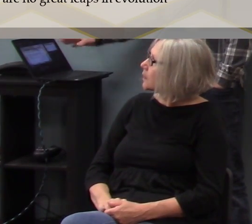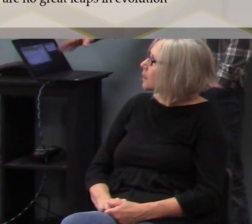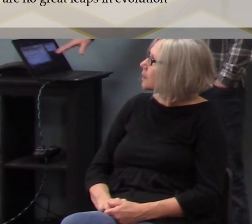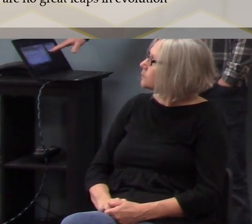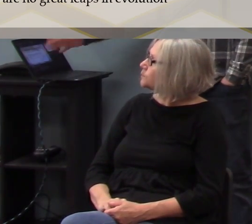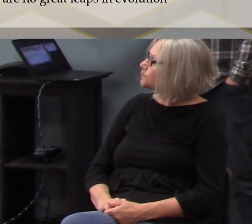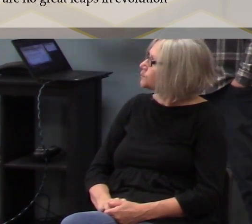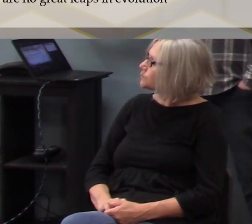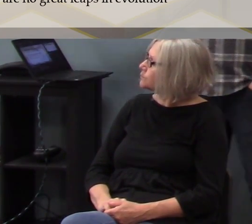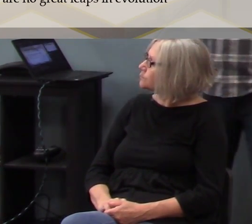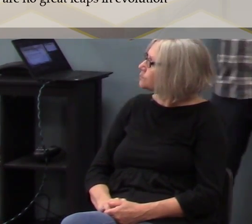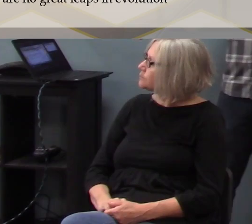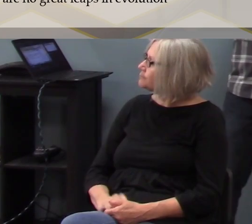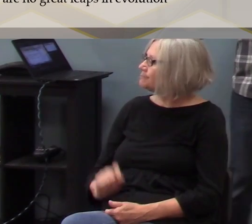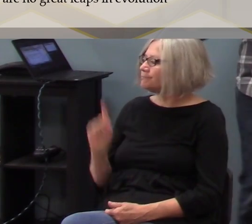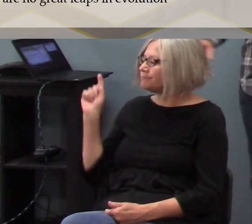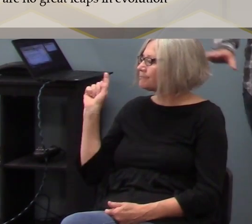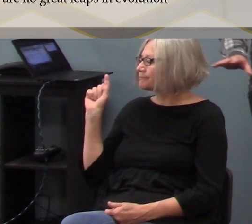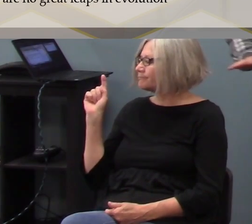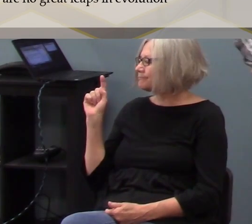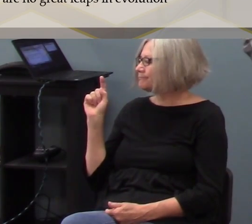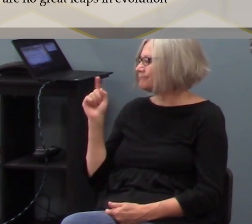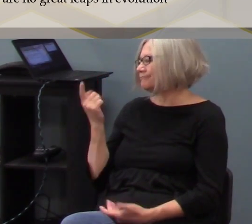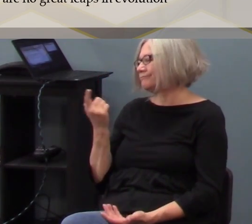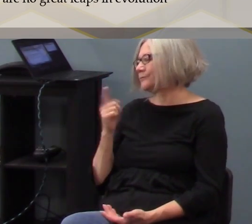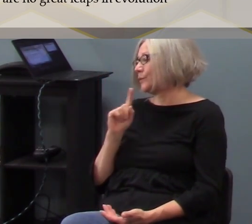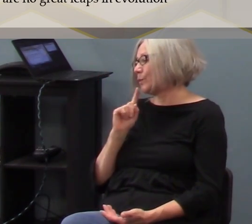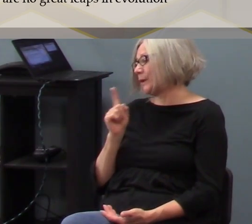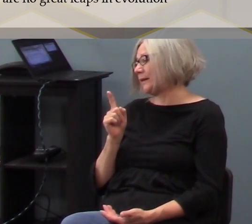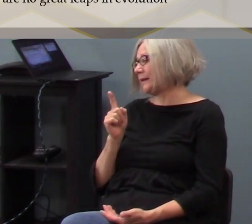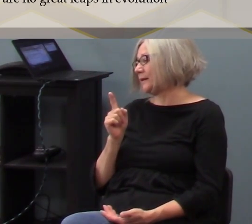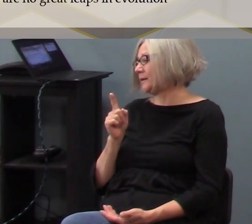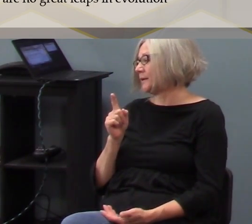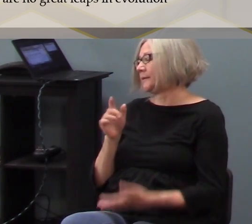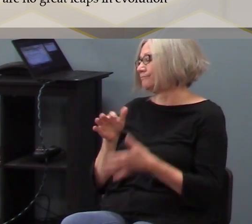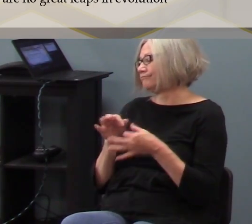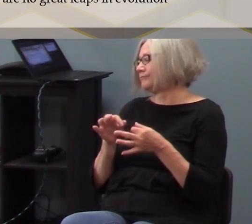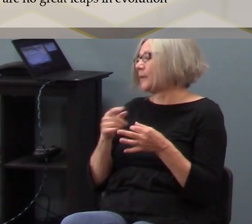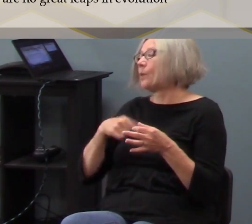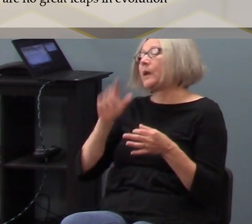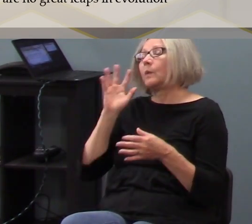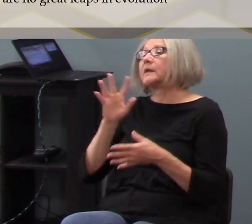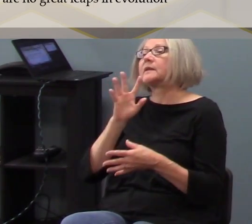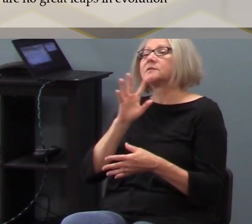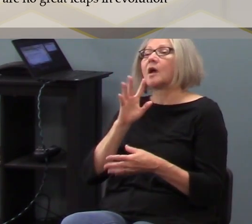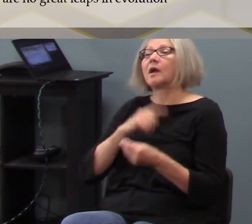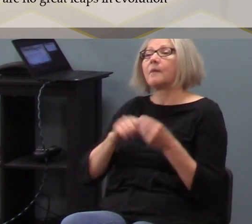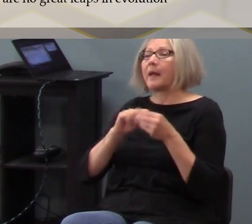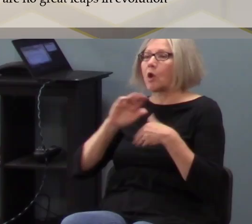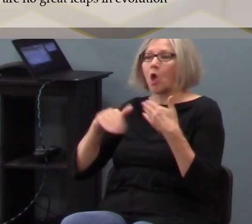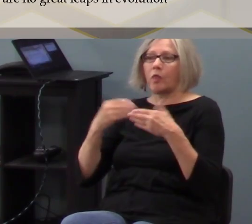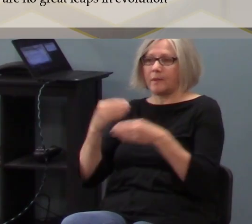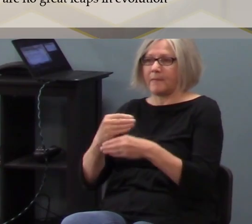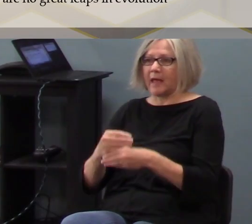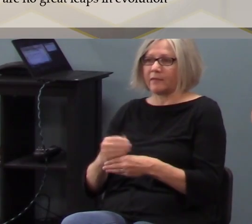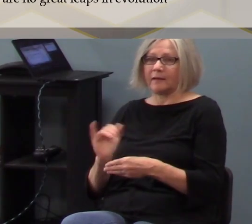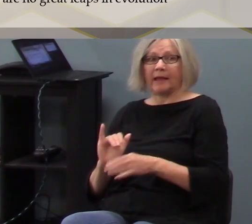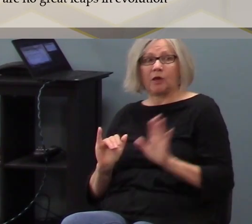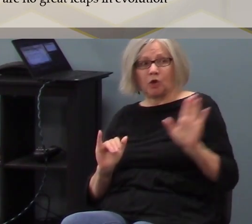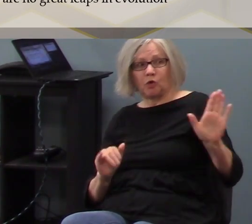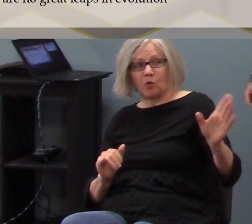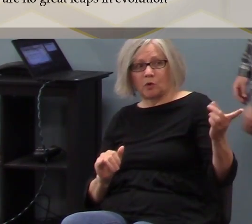All right, and it's this basically saying, and a bunch of texts you don't care about. It says we're going to discuss all the math of that stuff, kind of like your question